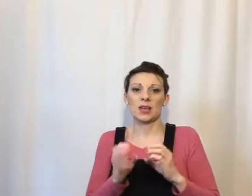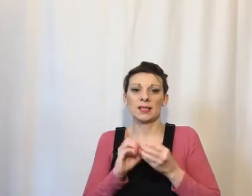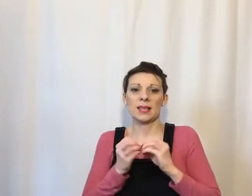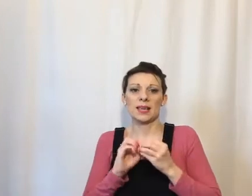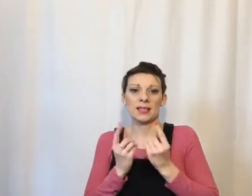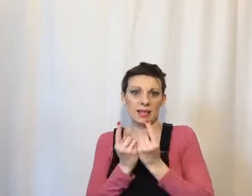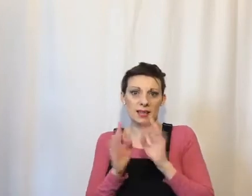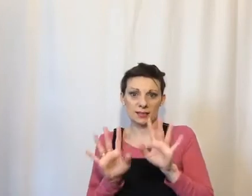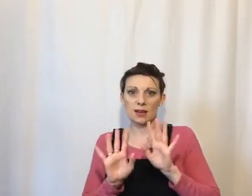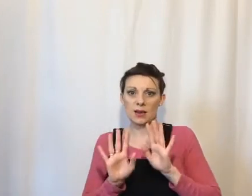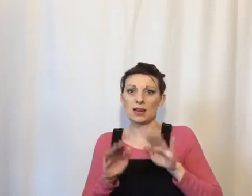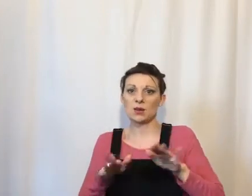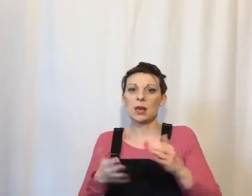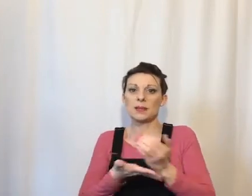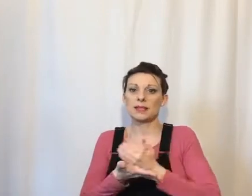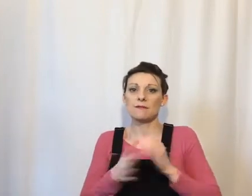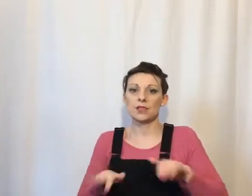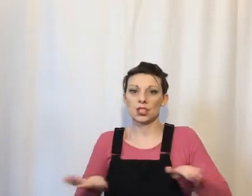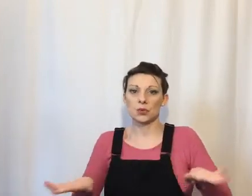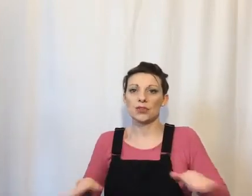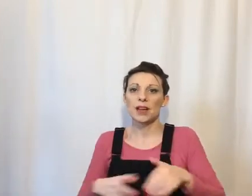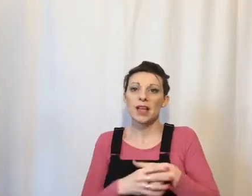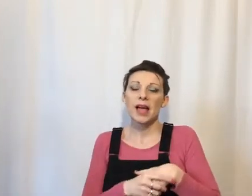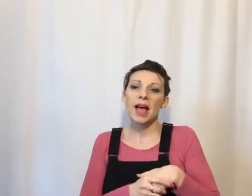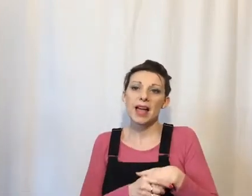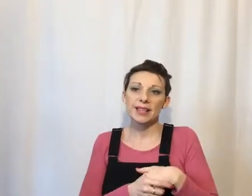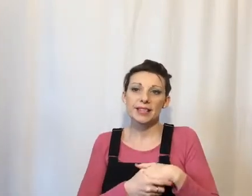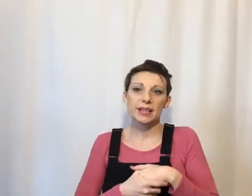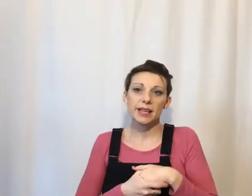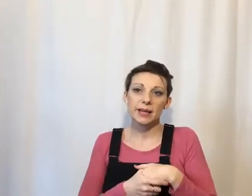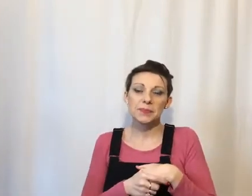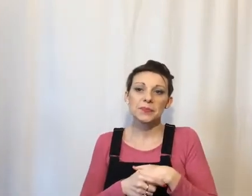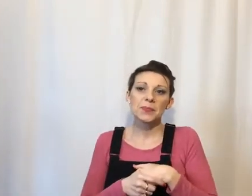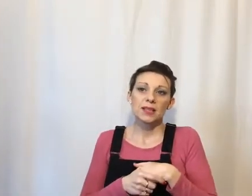kissy things. Okay, you've got to keep it safe for the children. And